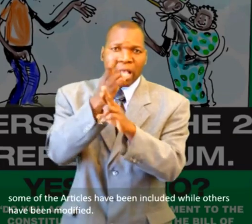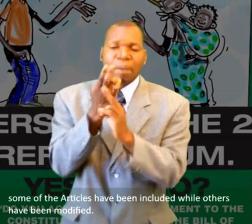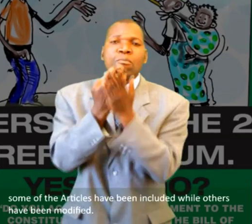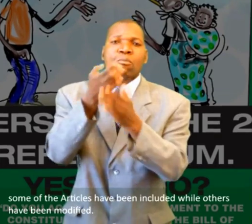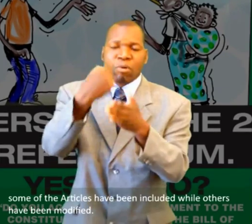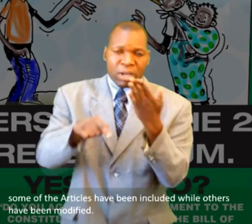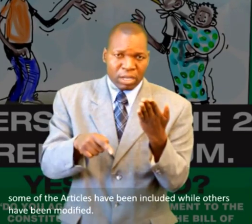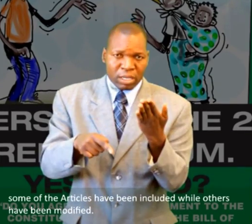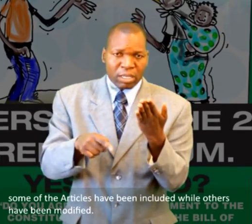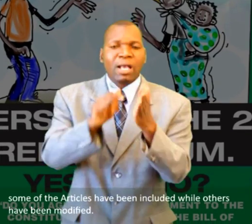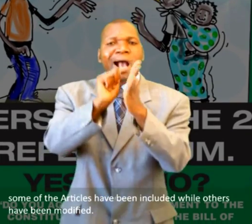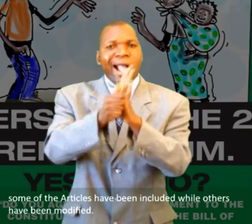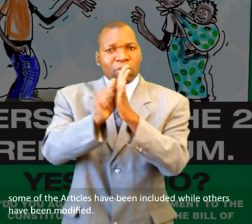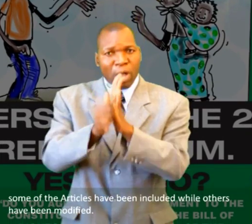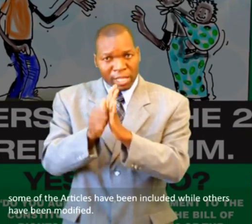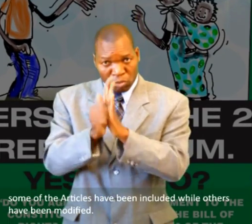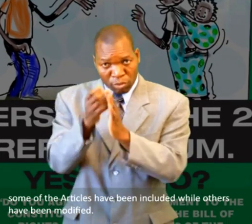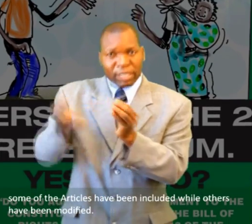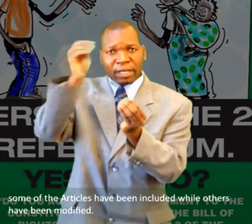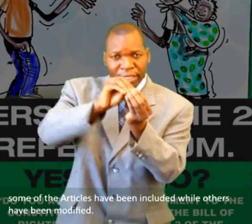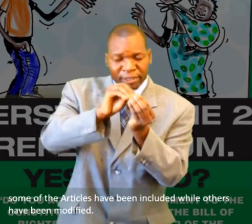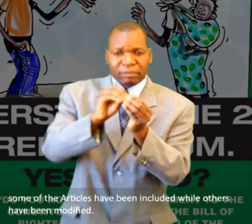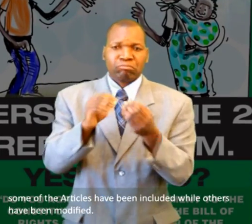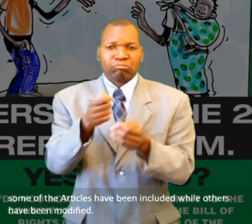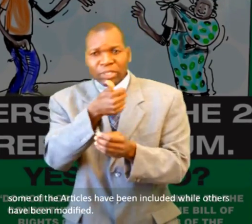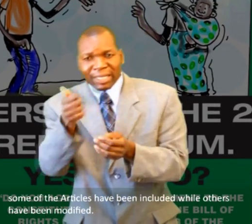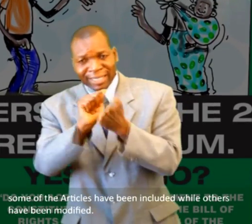of the articles have been included while others have been modified.